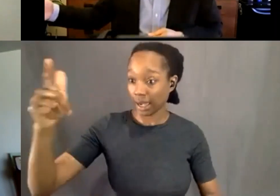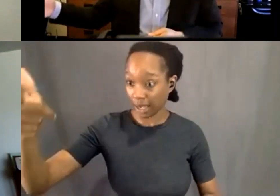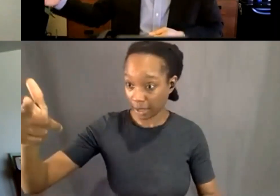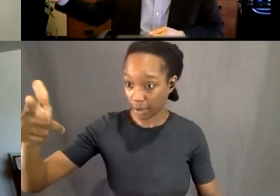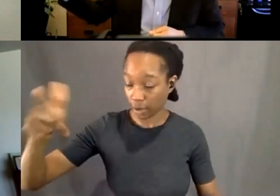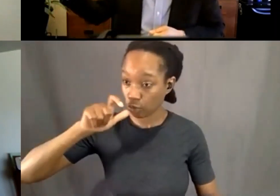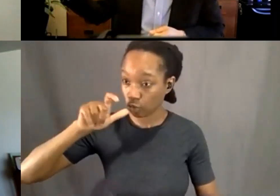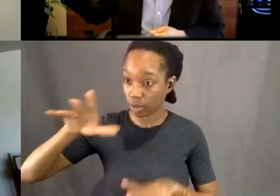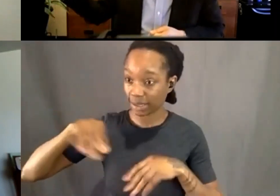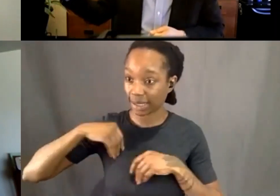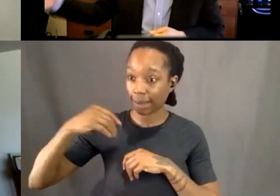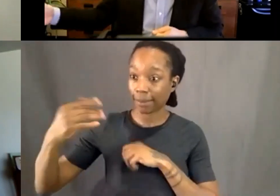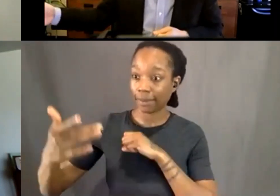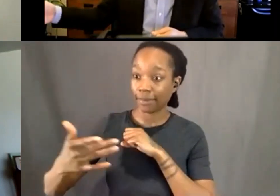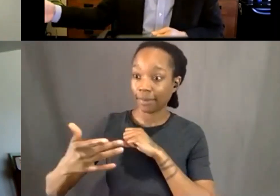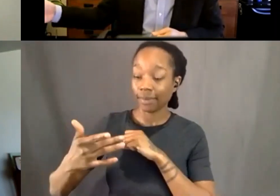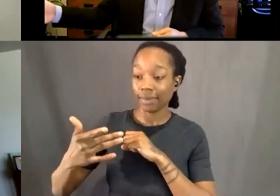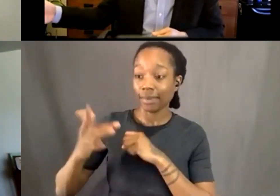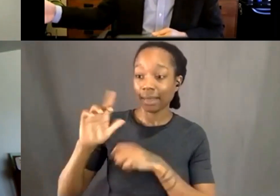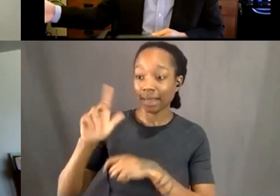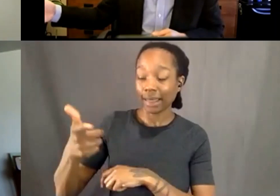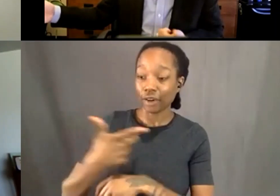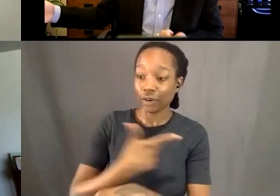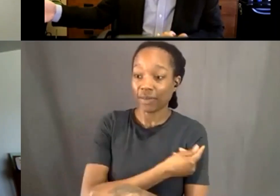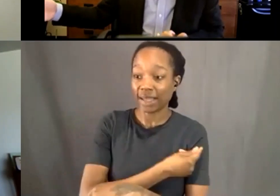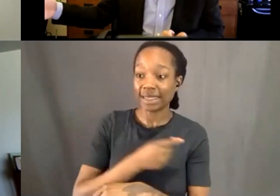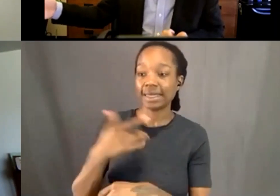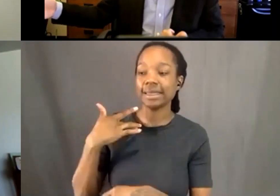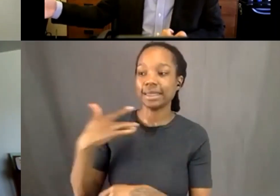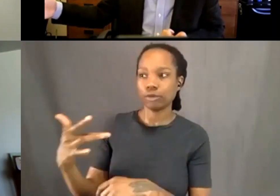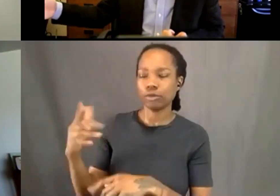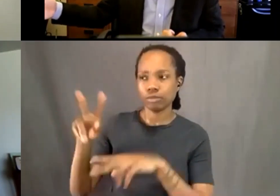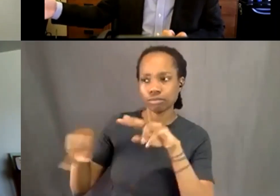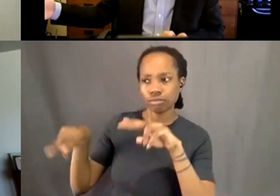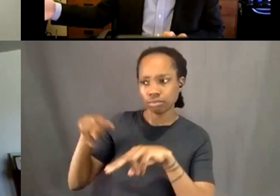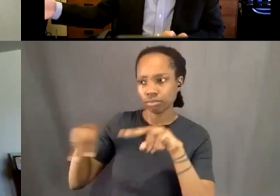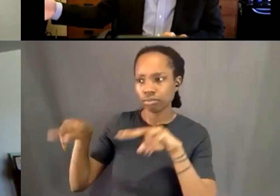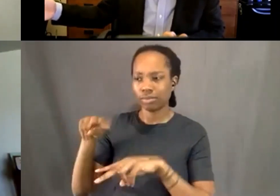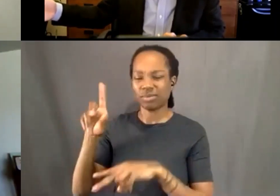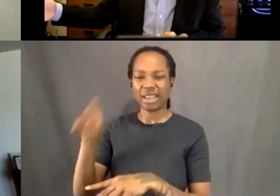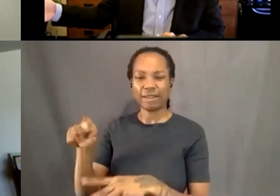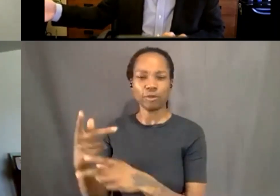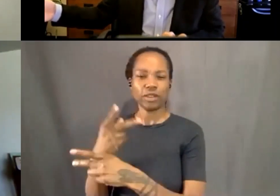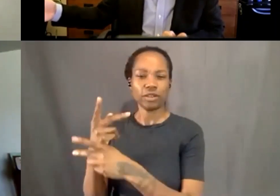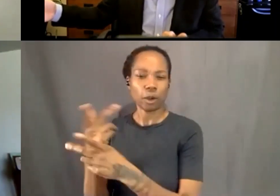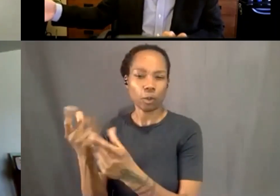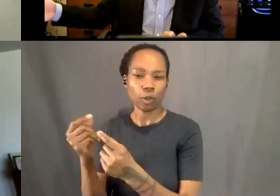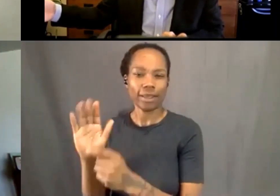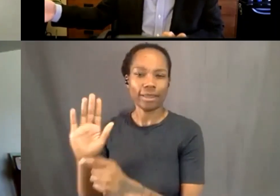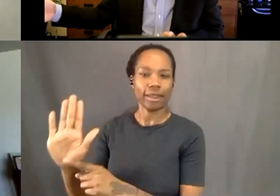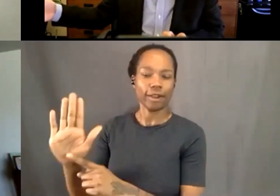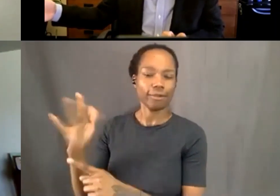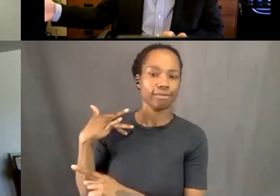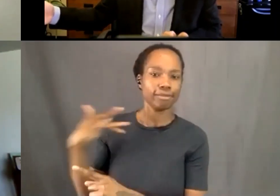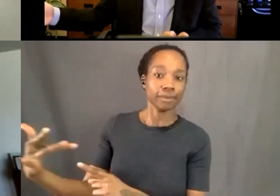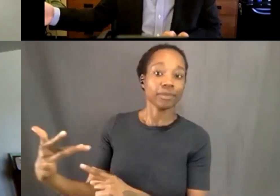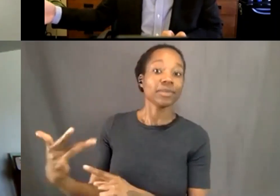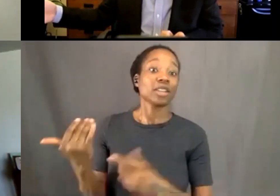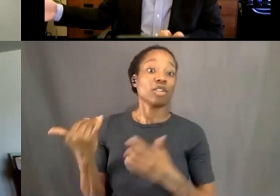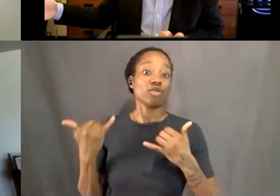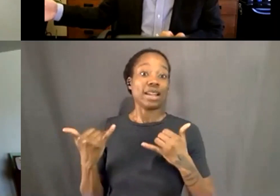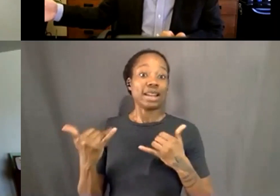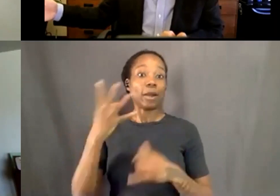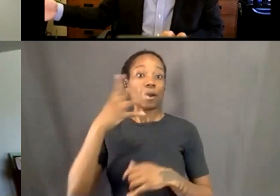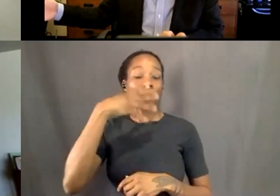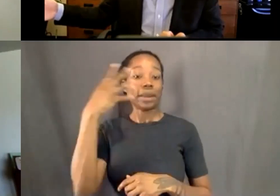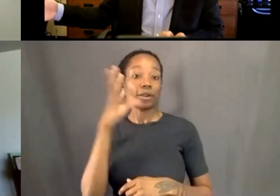vaccine. One of the challenges right now is that we still have these rules. Migrant farm workers are not included in eligibility criteria, even